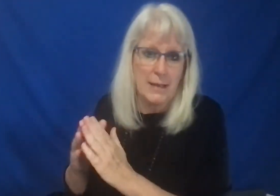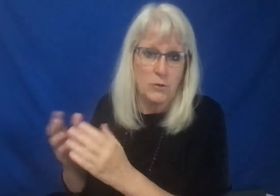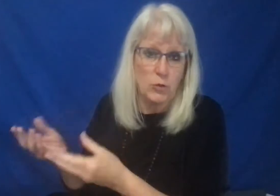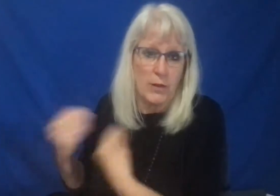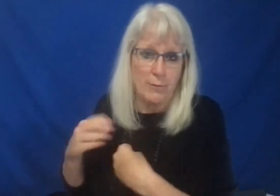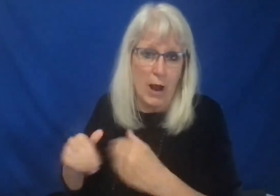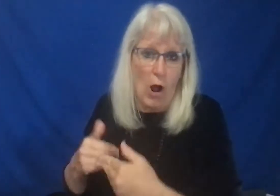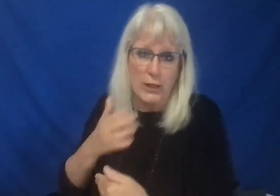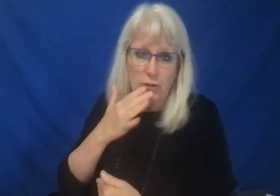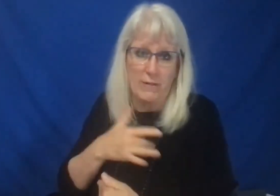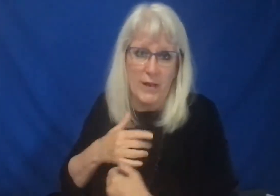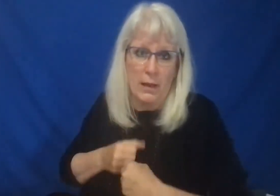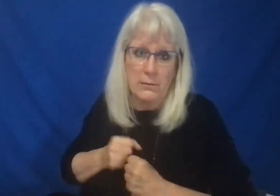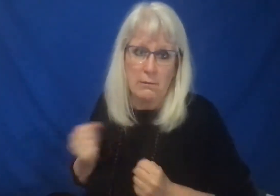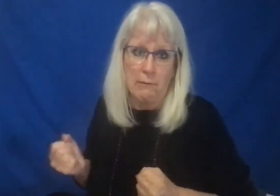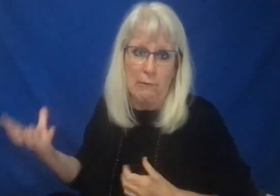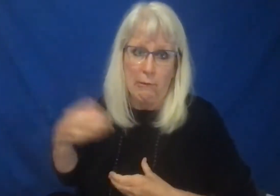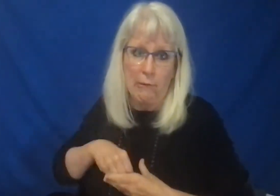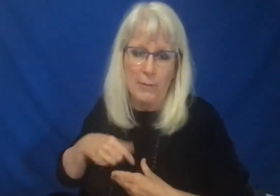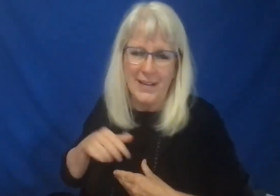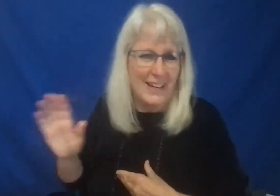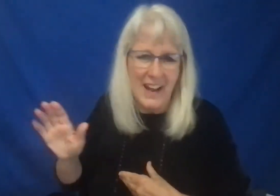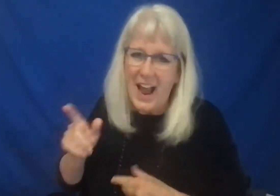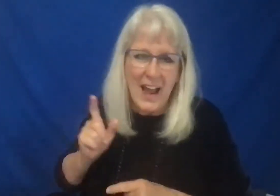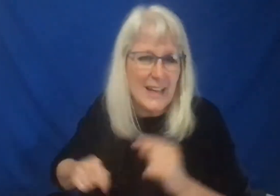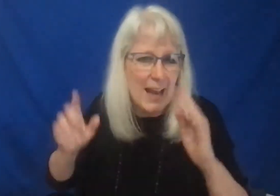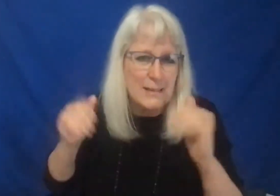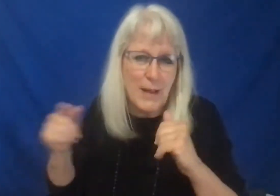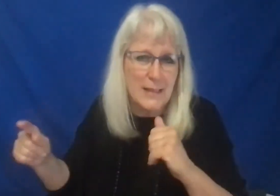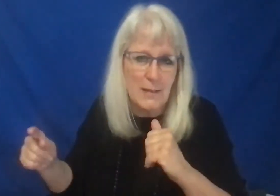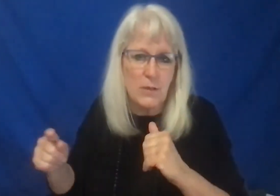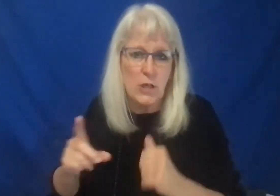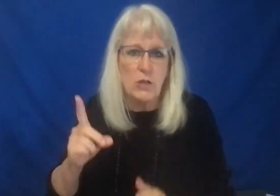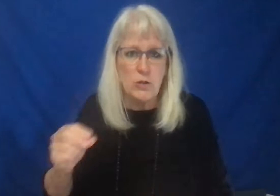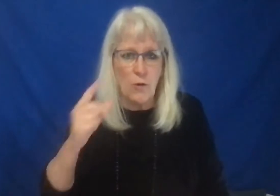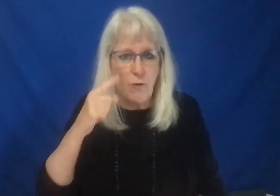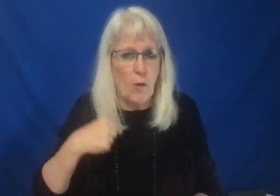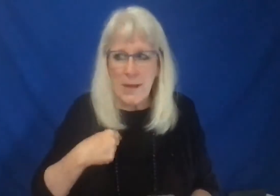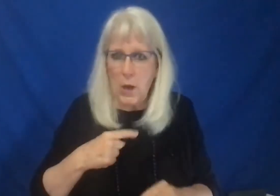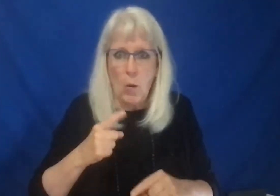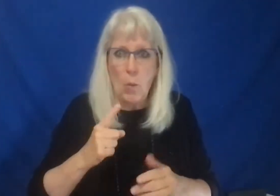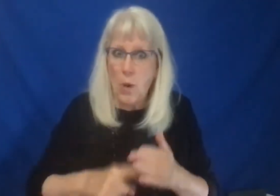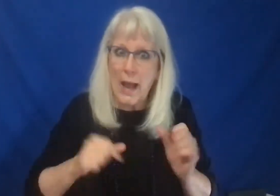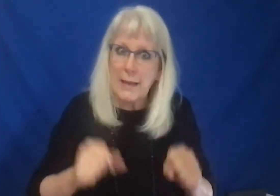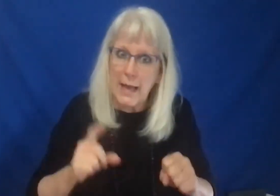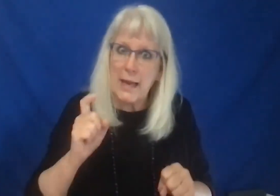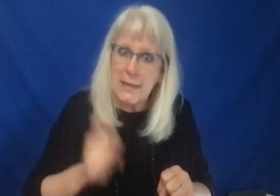me, I can't expect him to do for me what I can and should do for myself. I don't look to